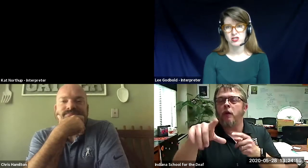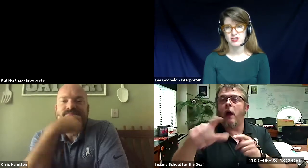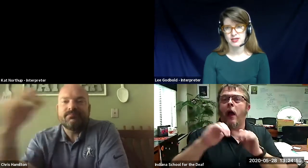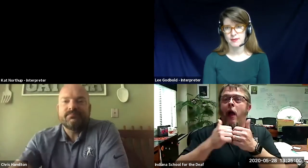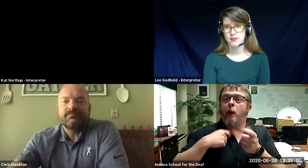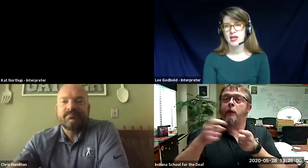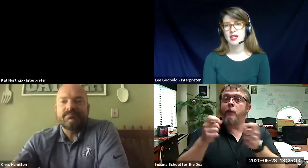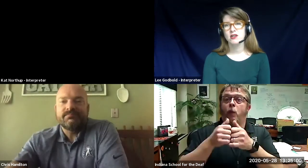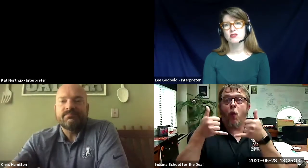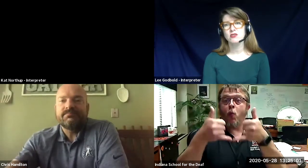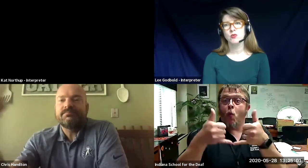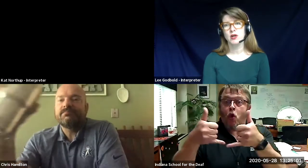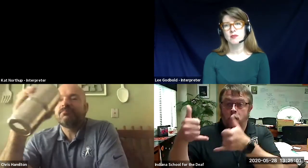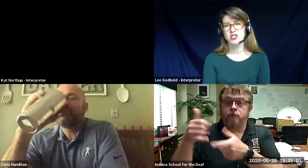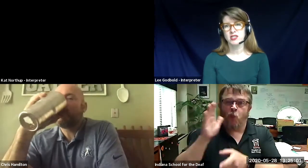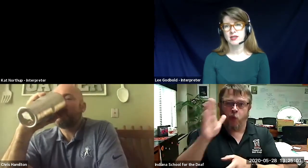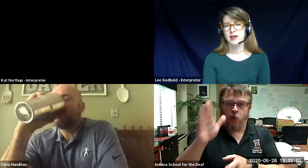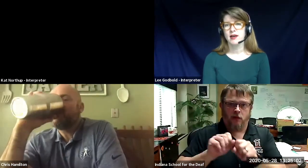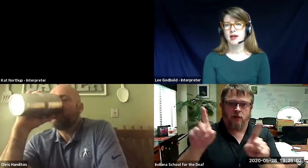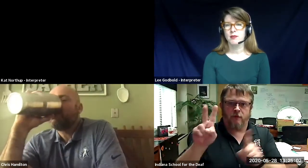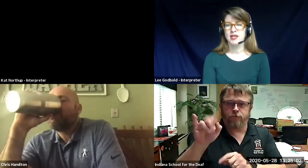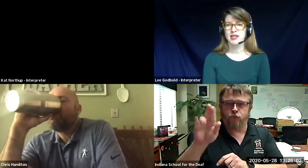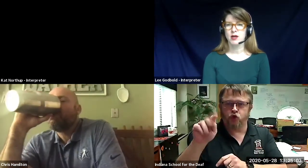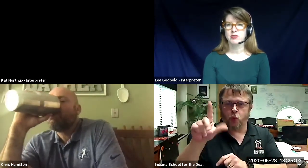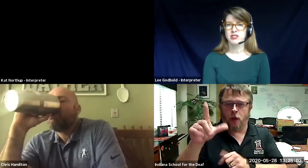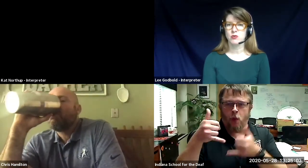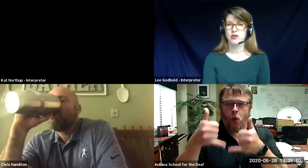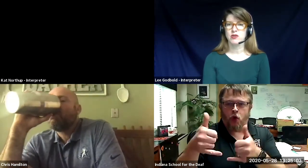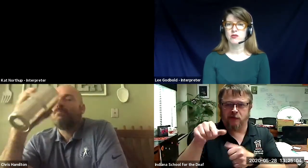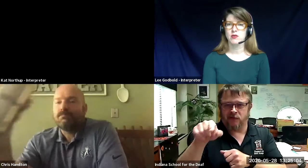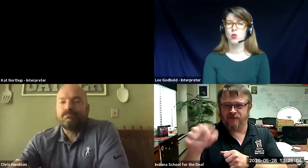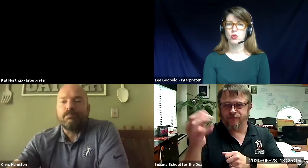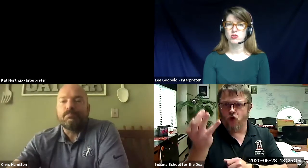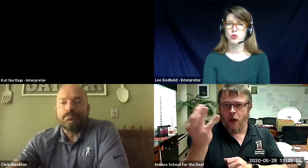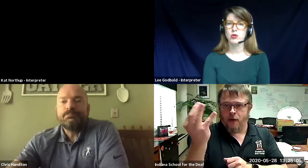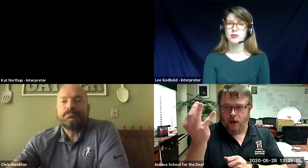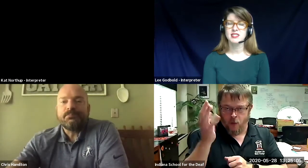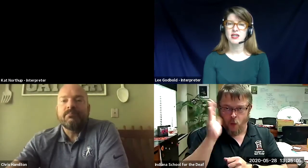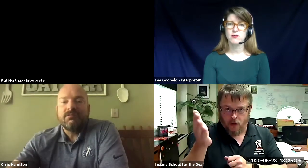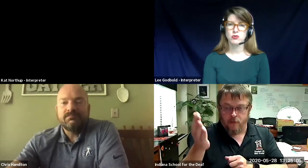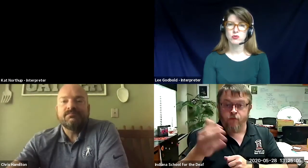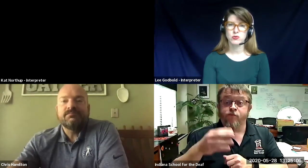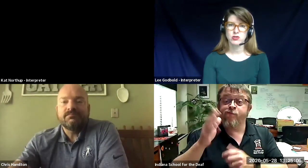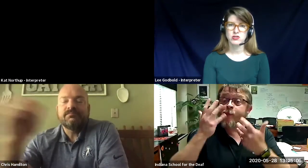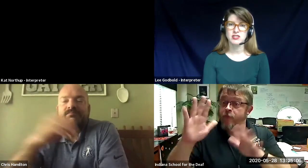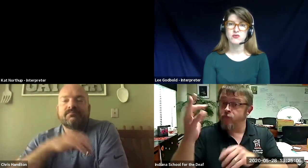at this time. And I also did want to mention in how we're dealing with awards. We will be sending out virtual awards this